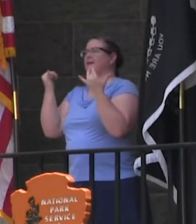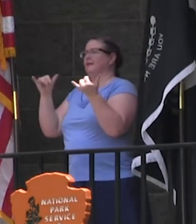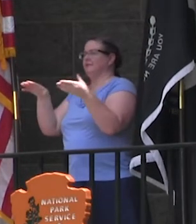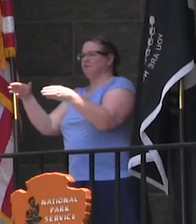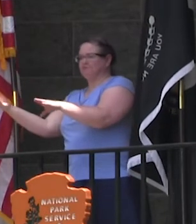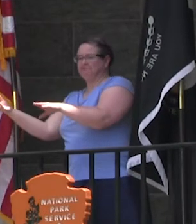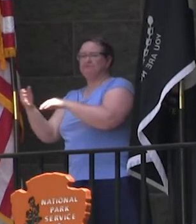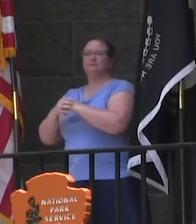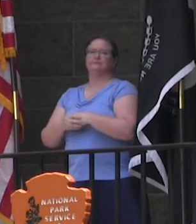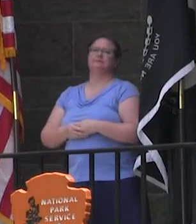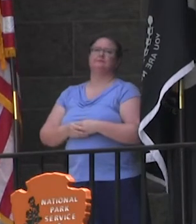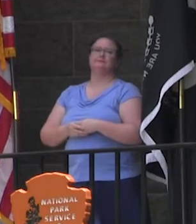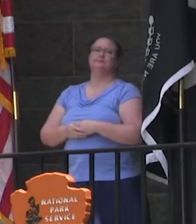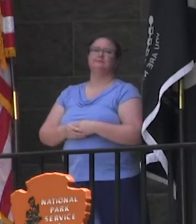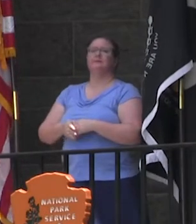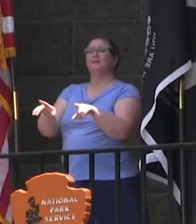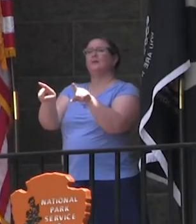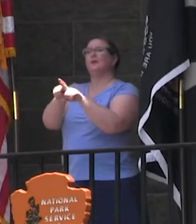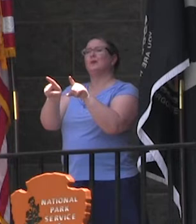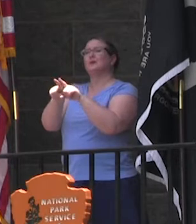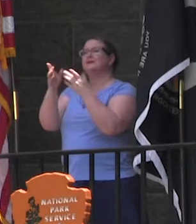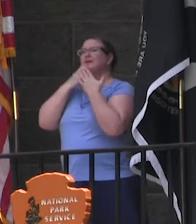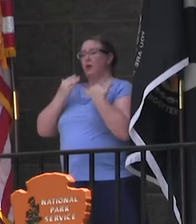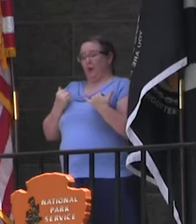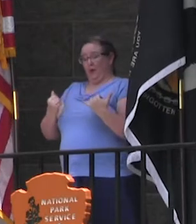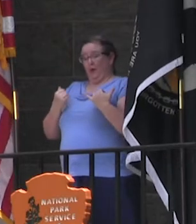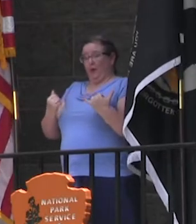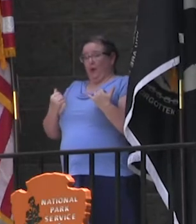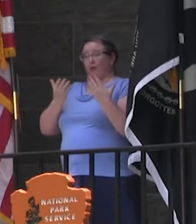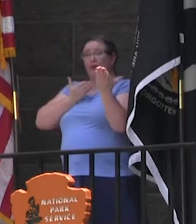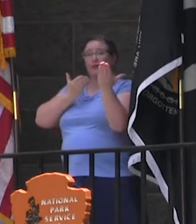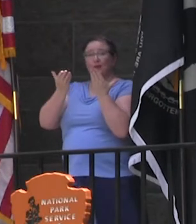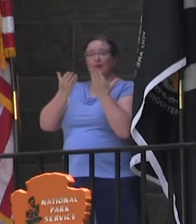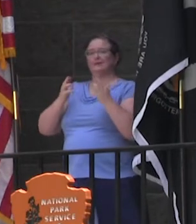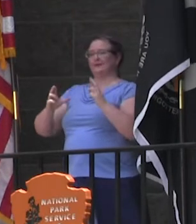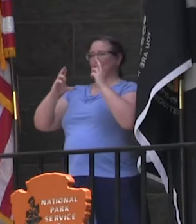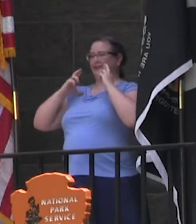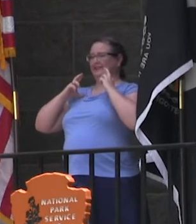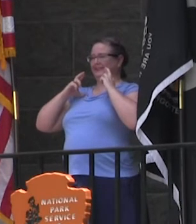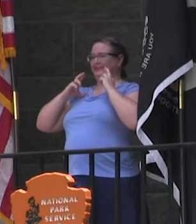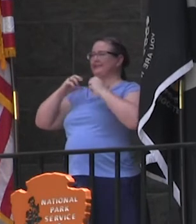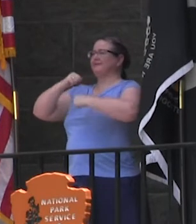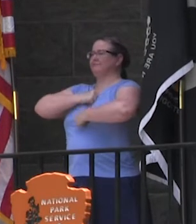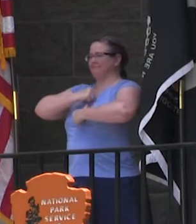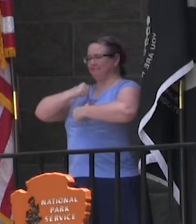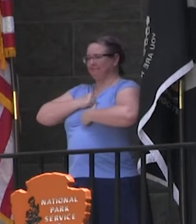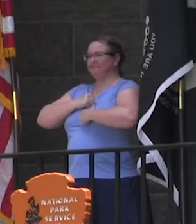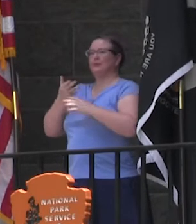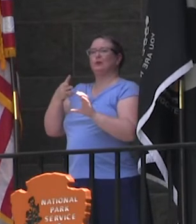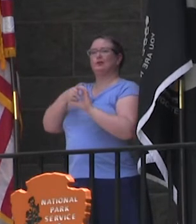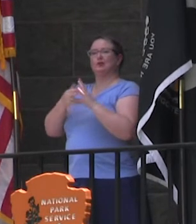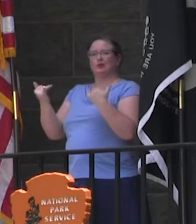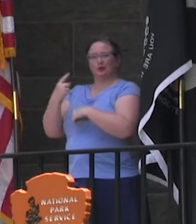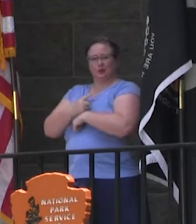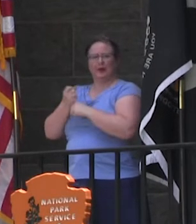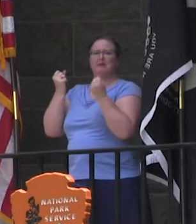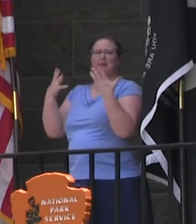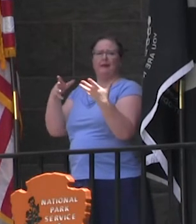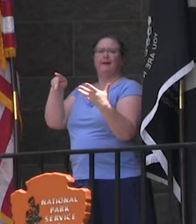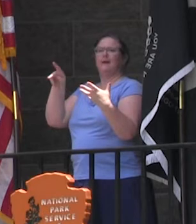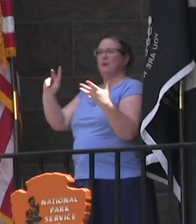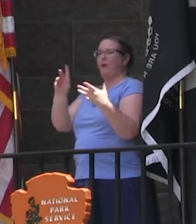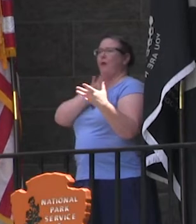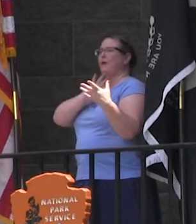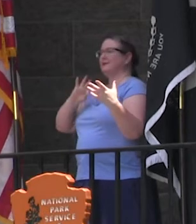I want to also thank all current service members and our retired veterans who've joined us today, including many of our park staff and partners, for